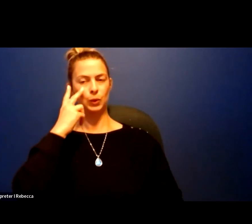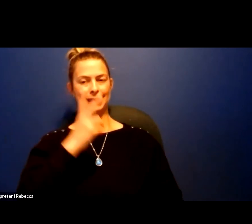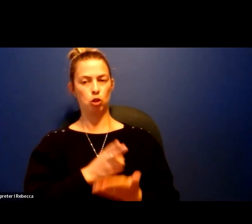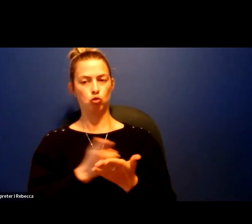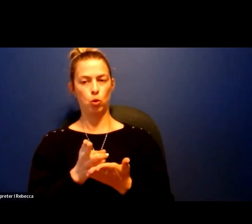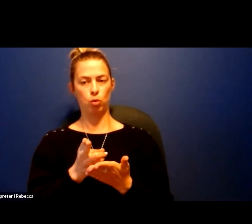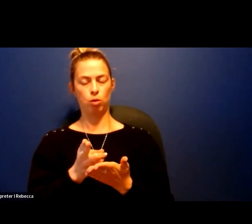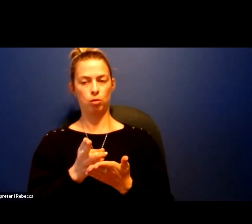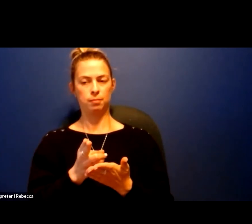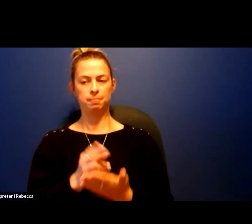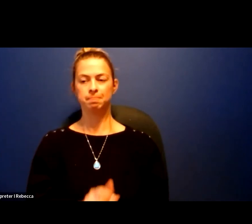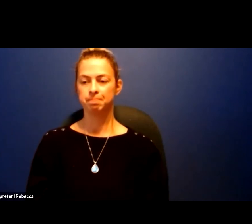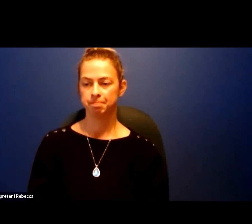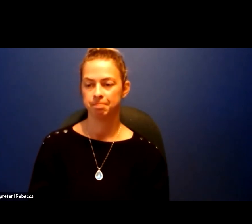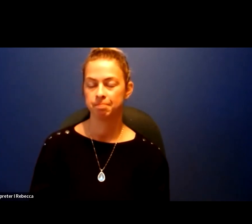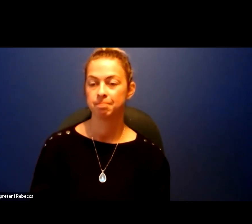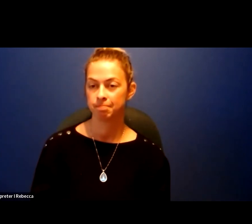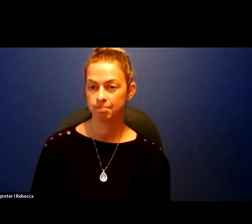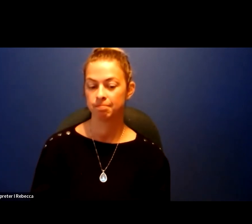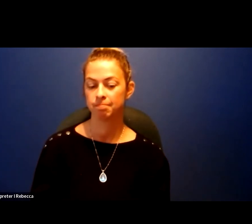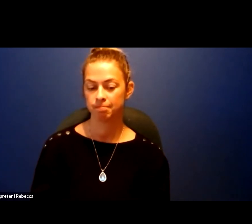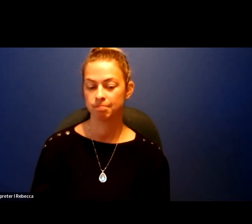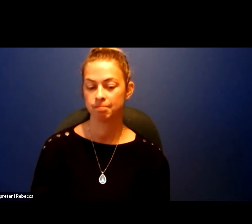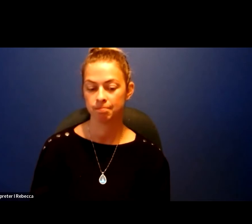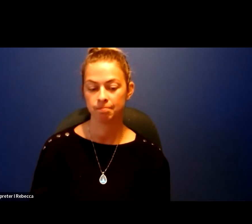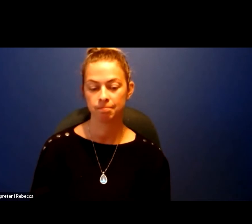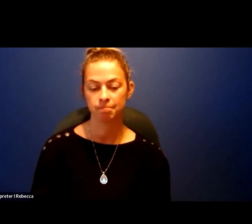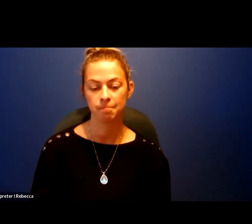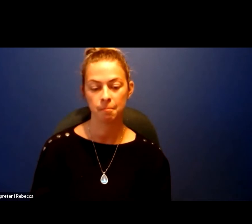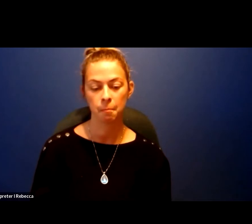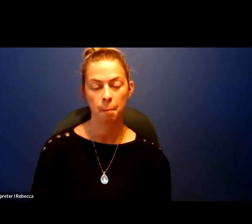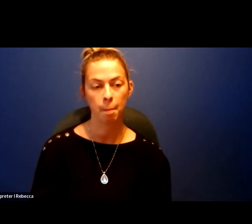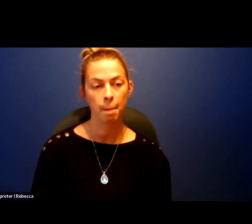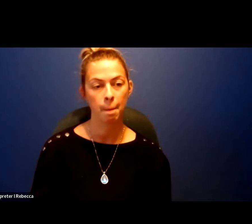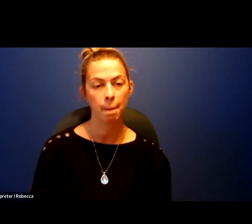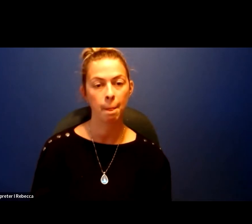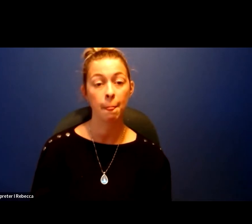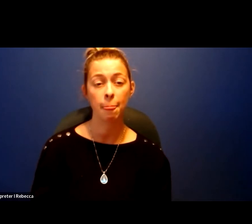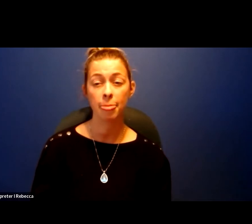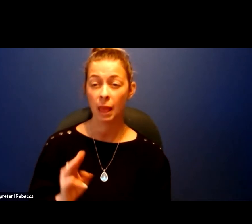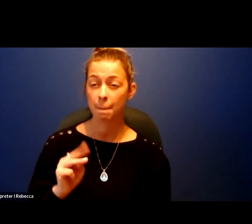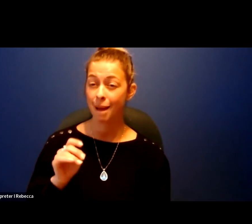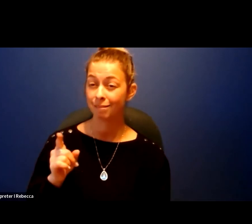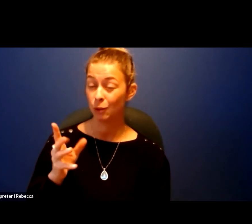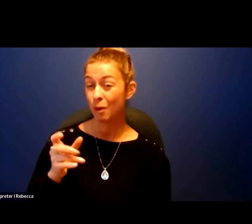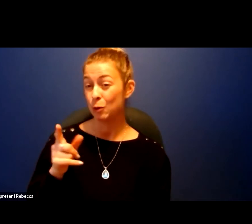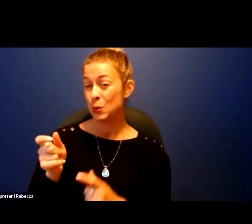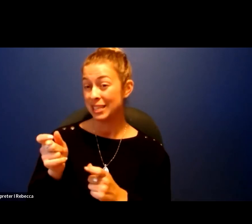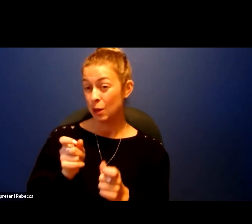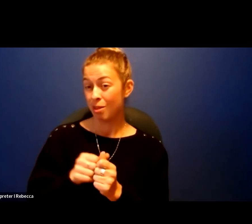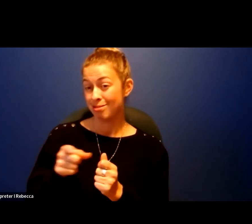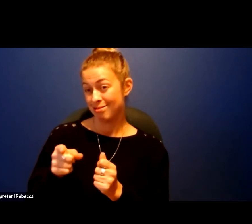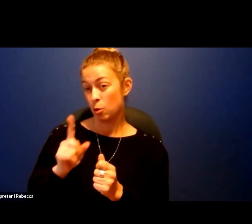to stab at this one? I guess actually, frankly, Mike, this one, you have to deal with questions of